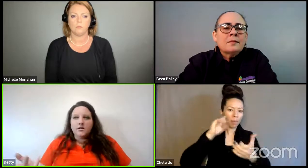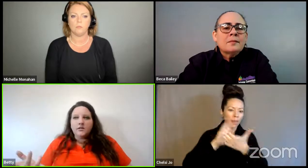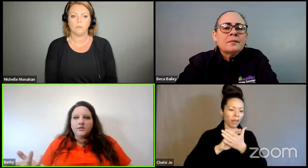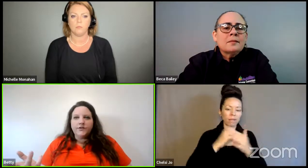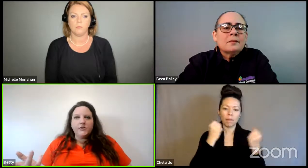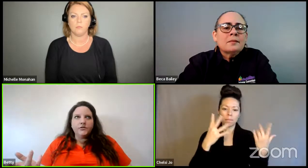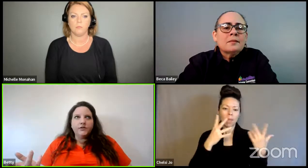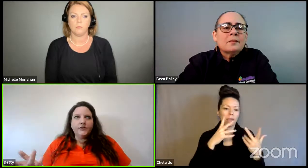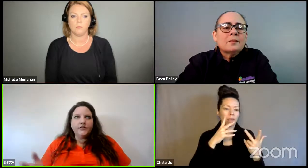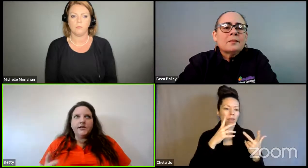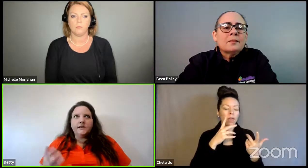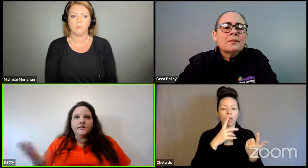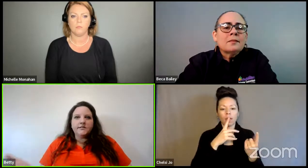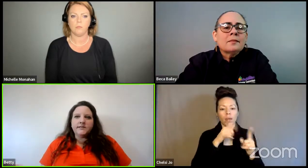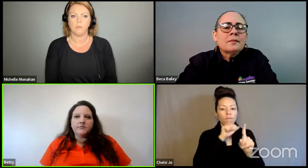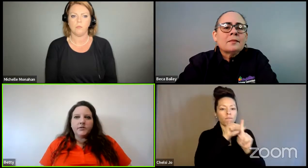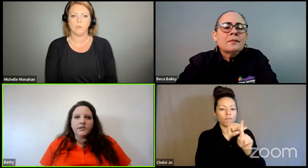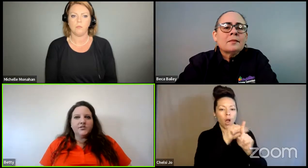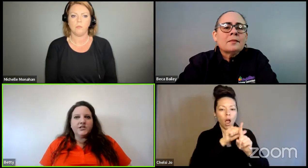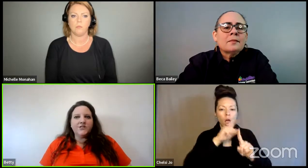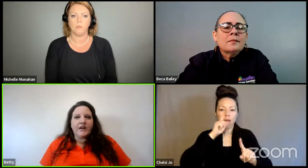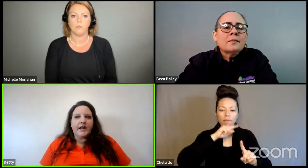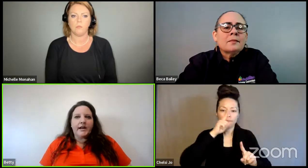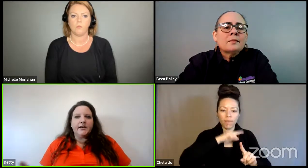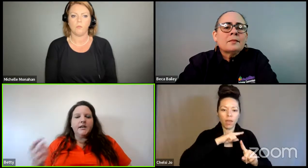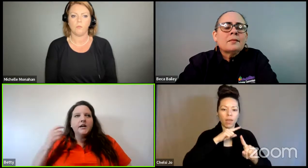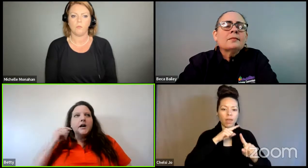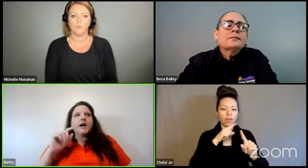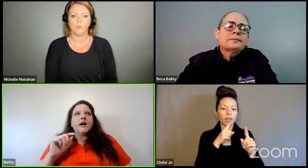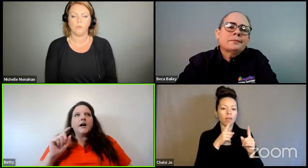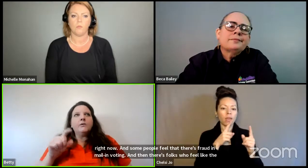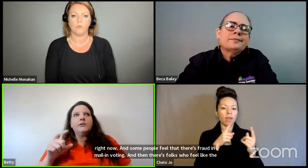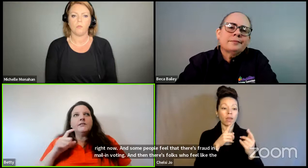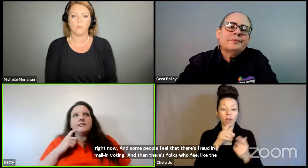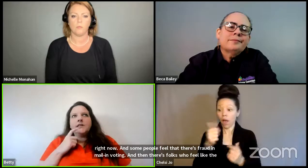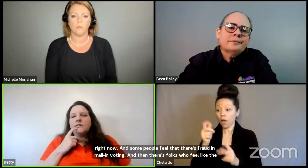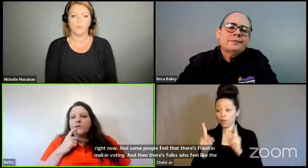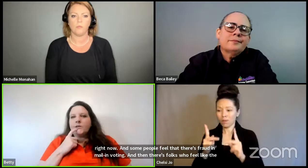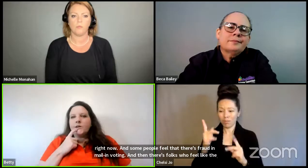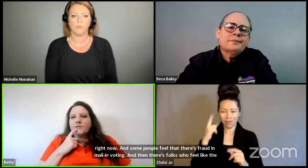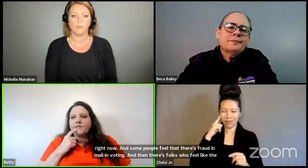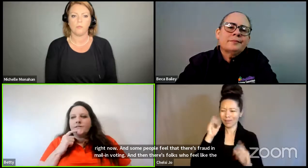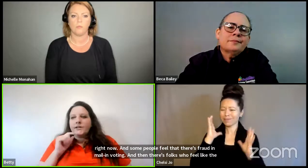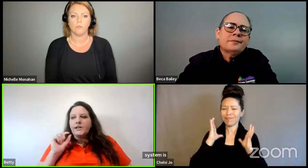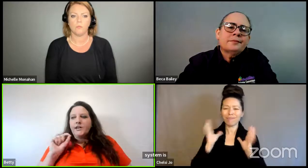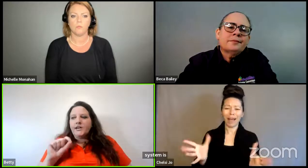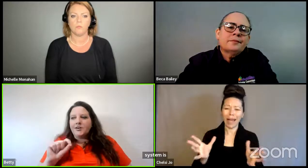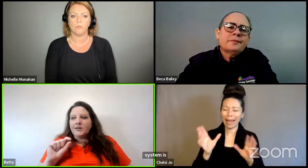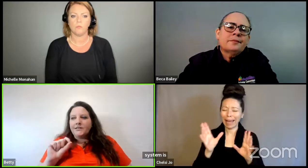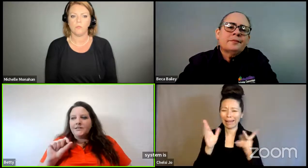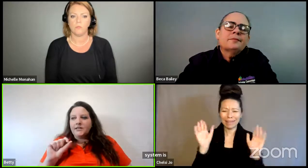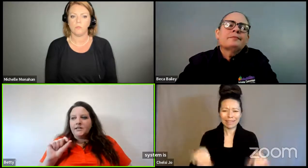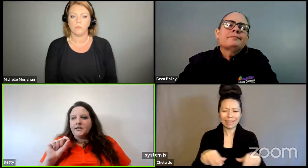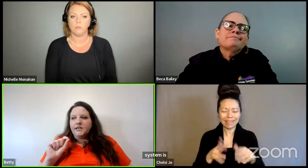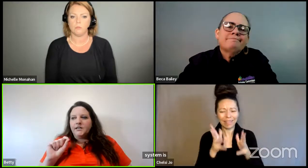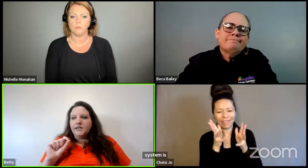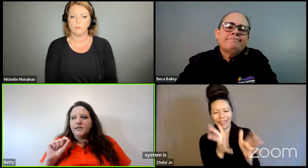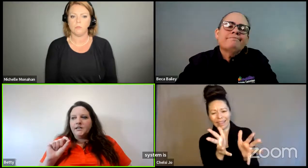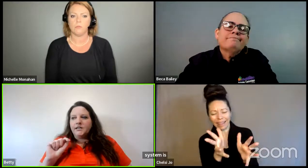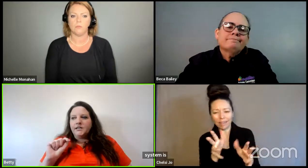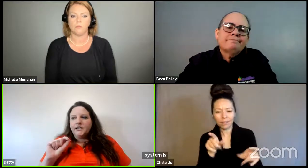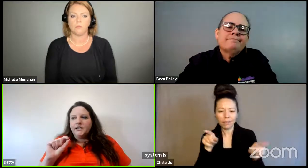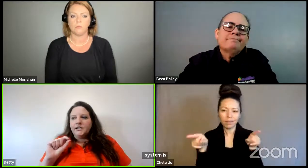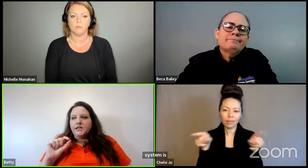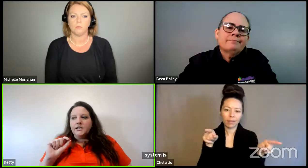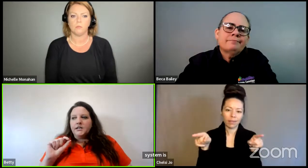then there's folks who feel like the system's working just fine. I will say, though, there was a very interesting